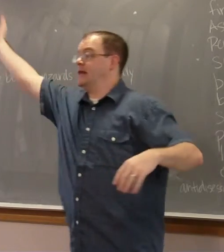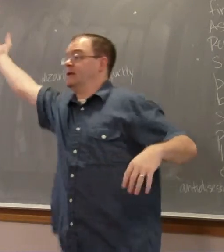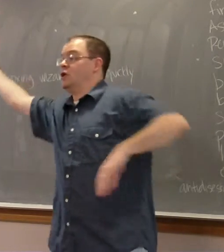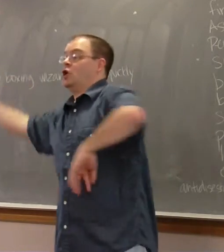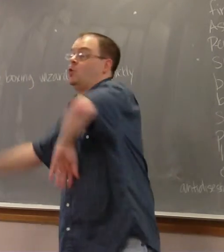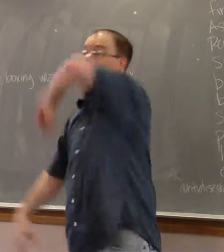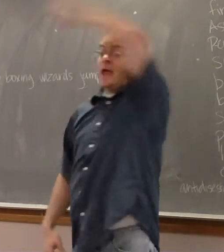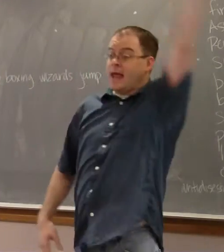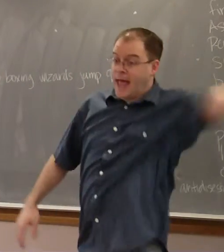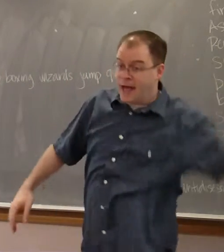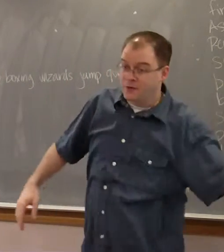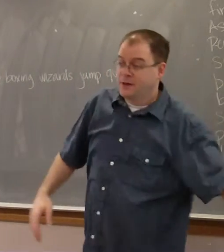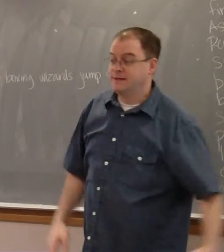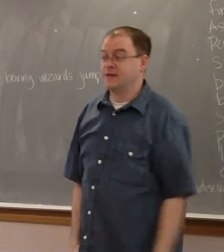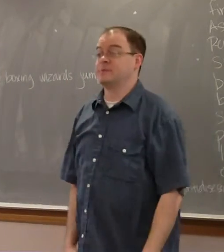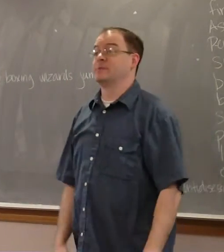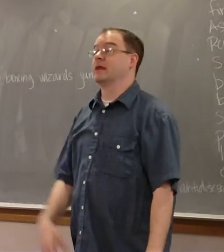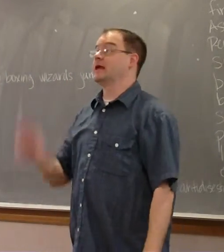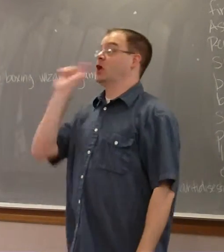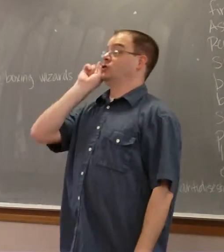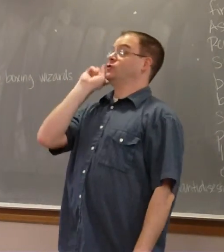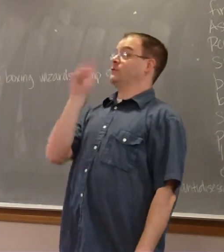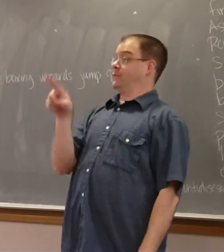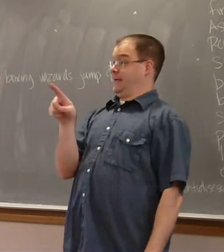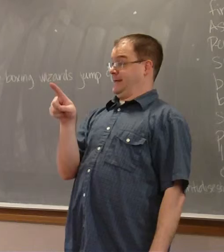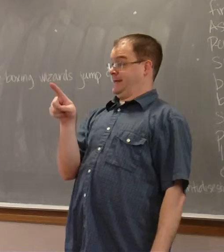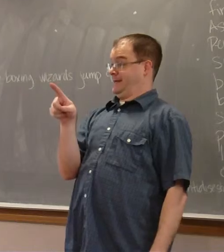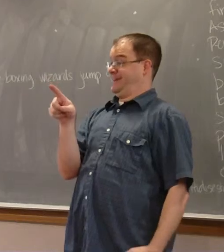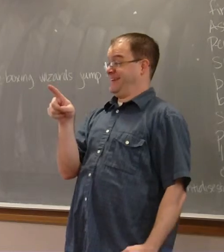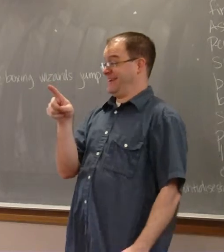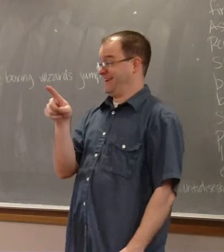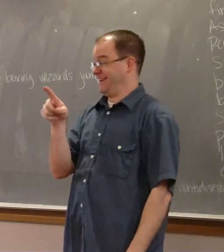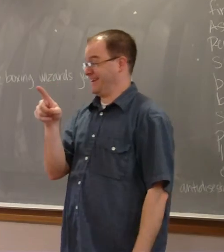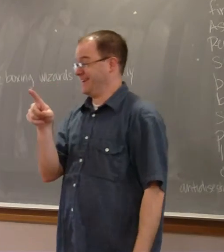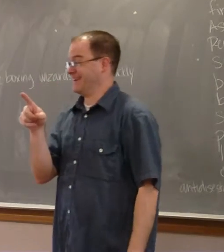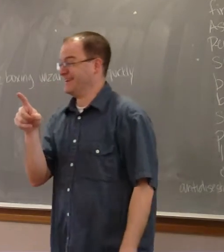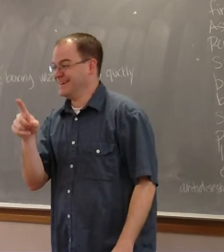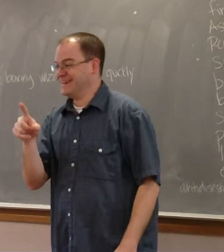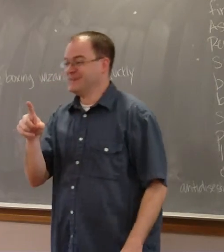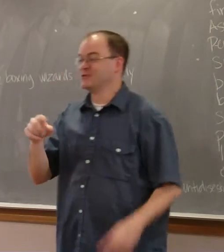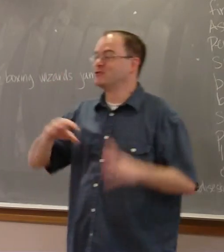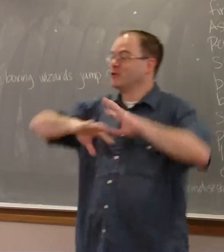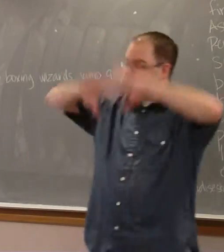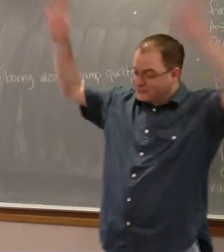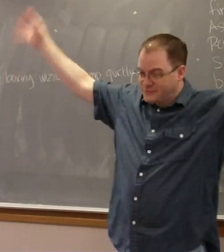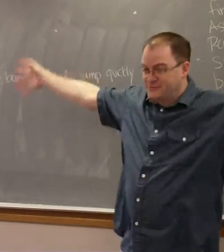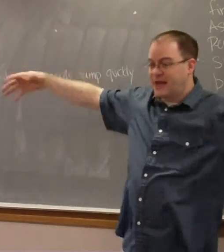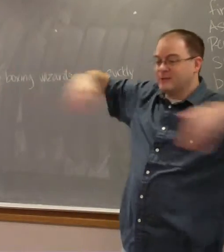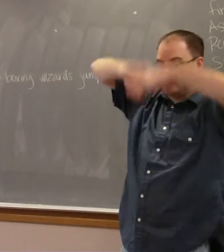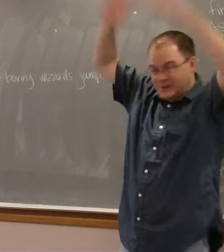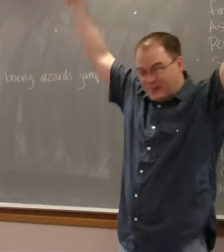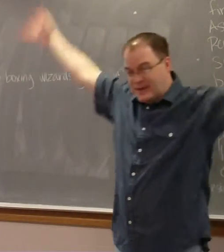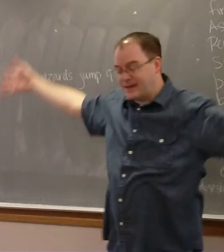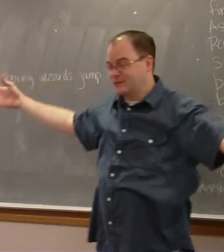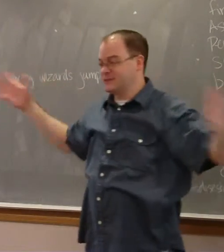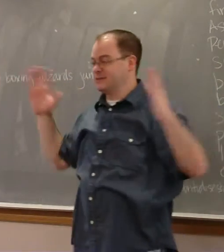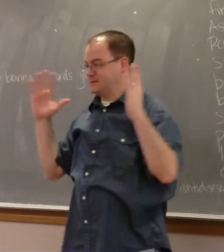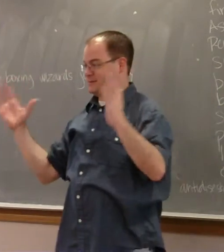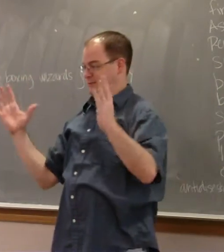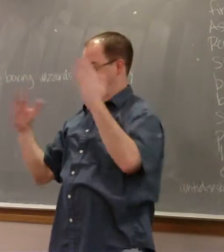signing way out, deaf people are like, you're a freak. So don't sign really big, just